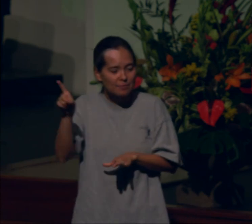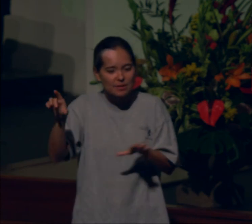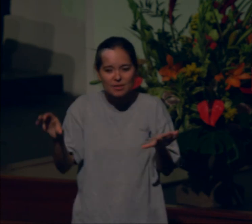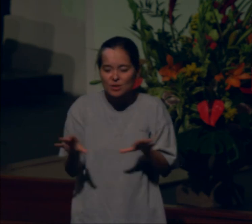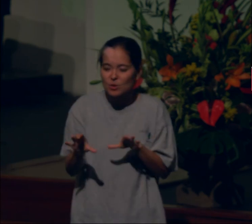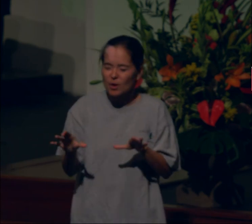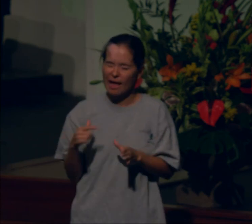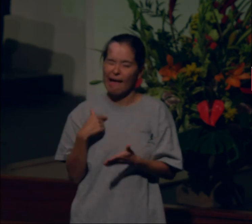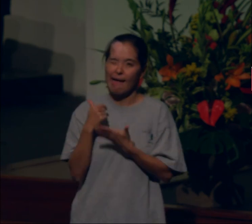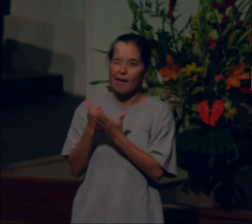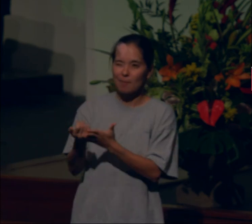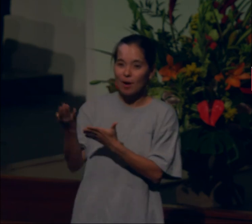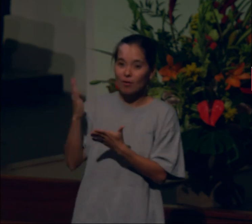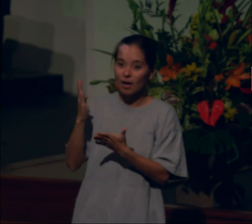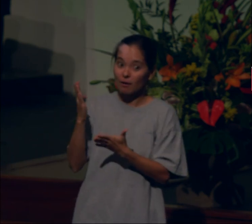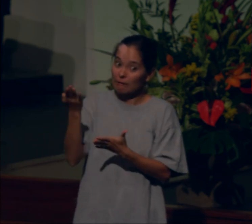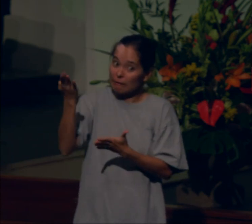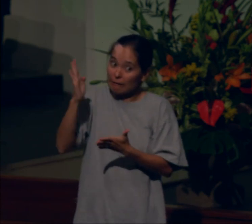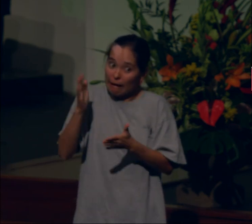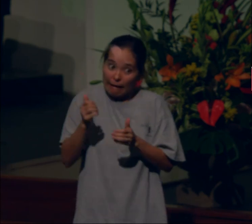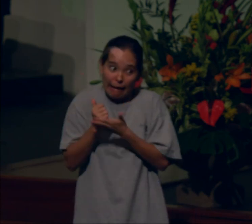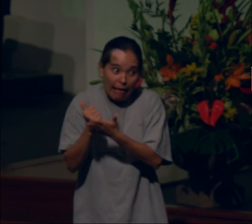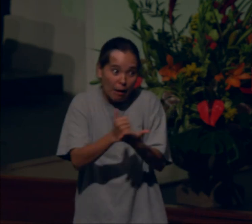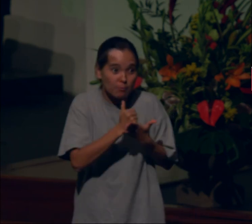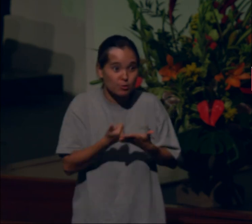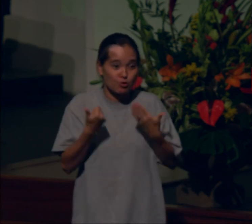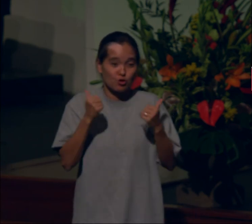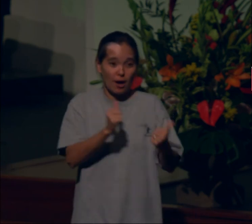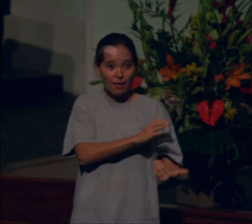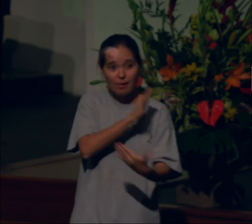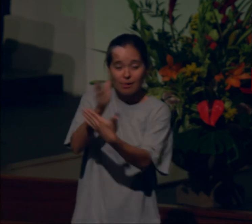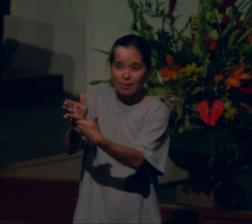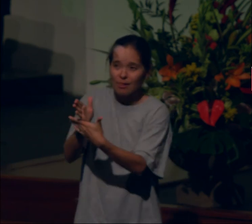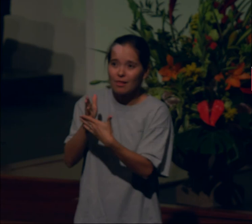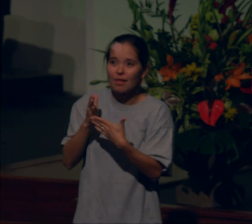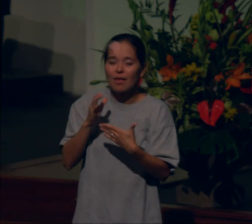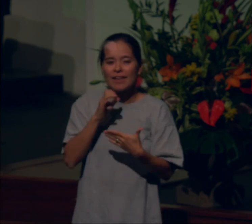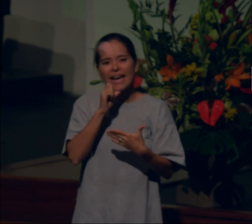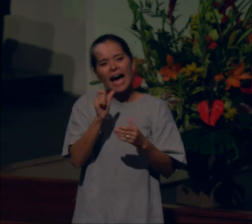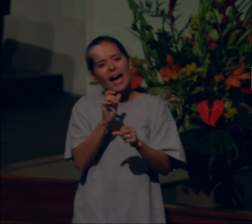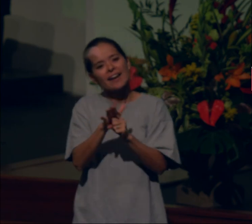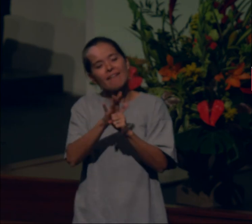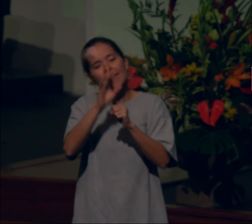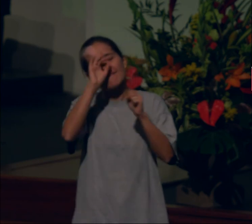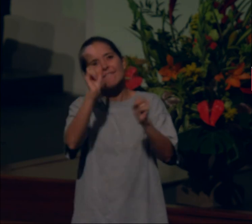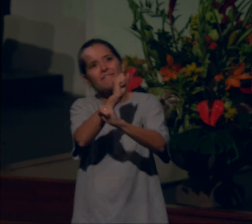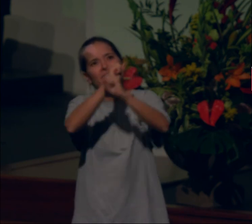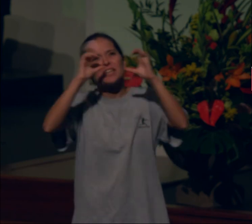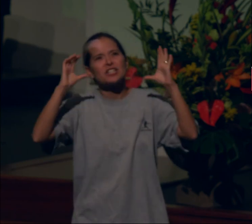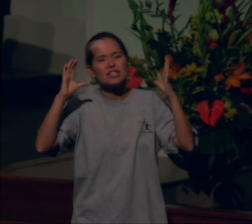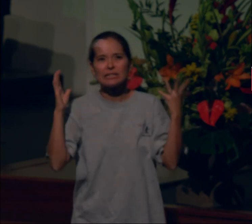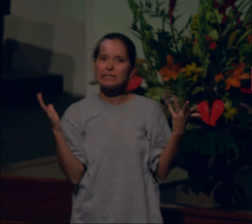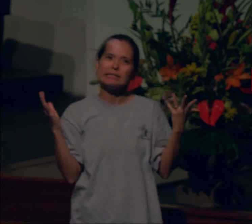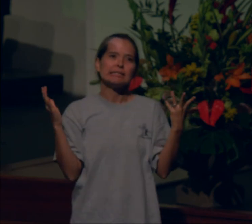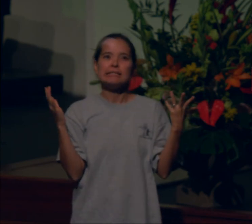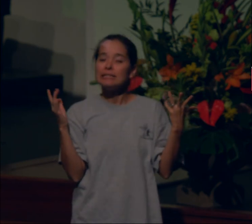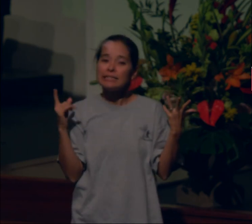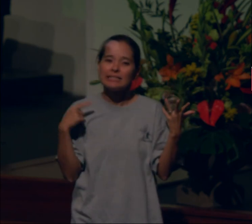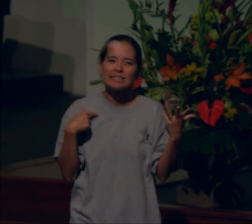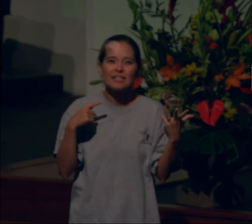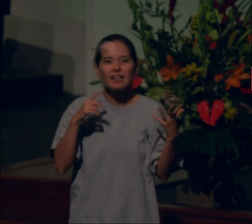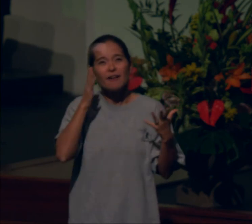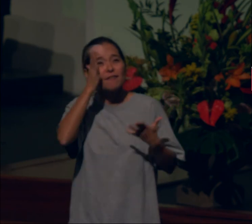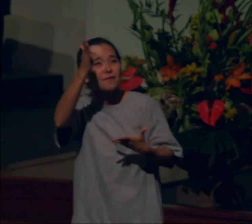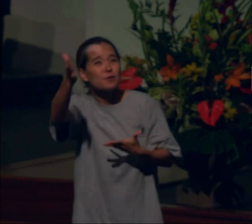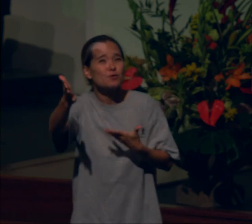out. The Lord help you. Number three, lack of vision. Lack of vision for the future.